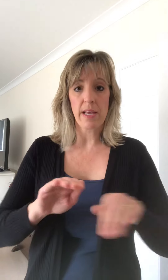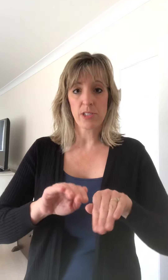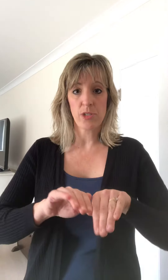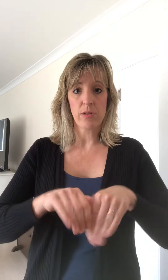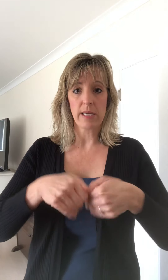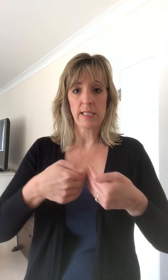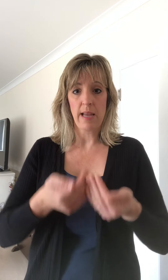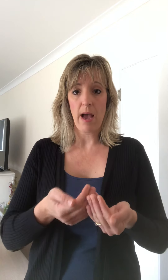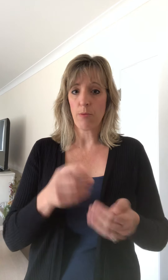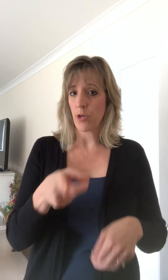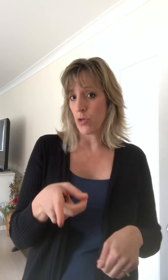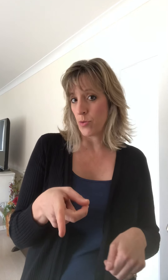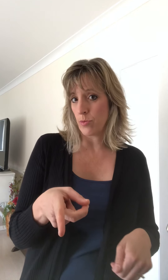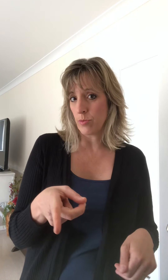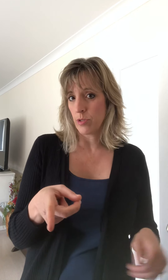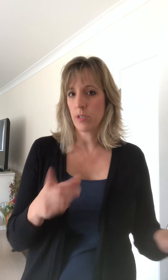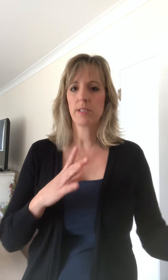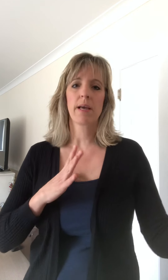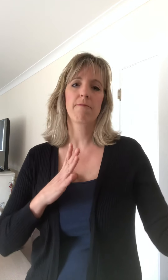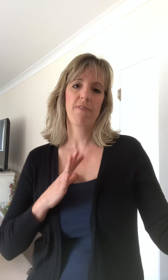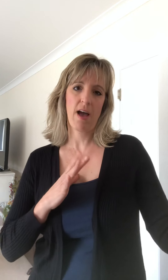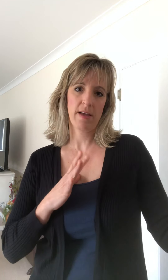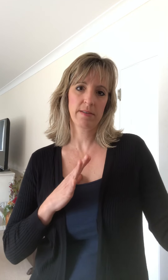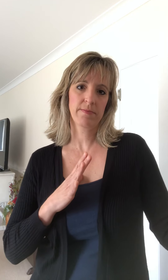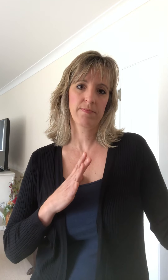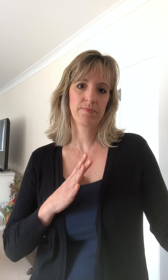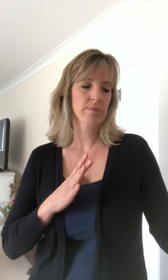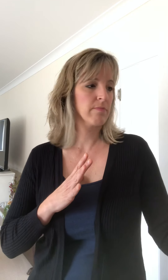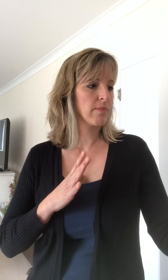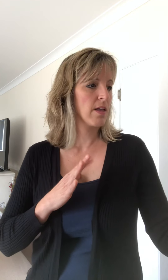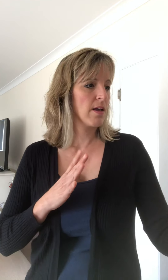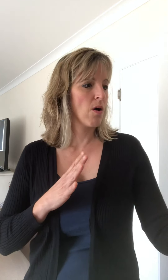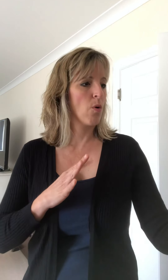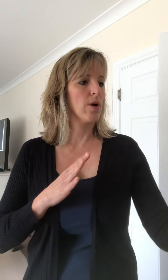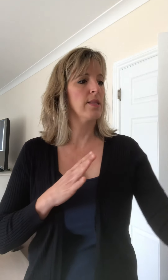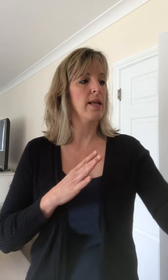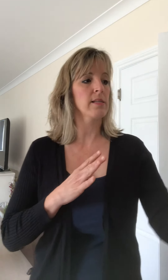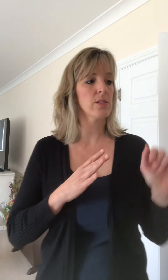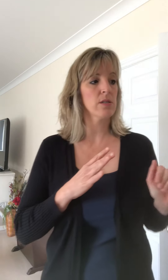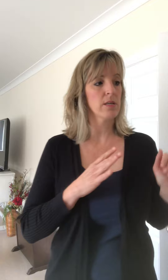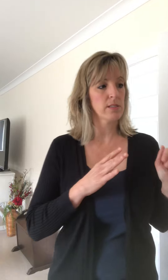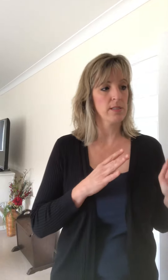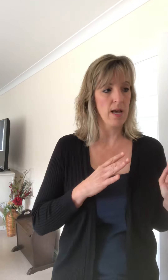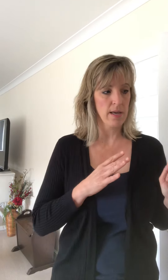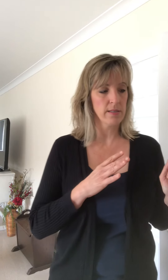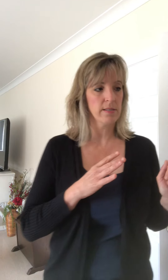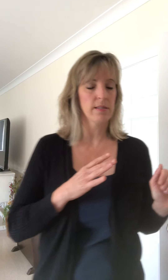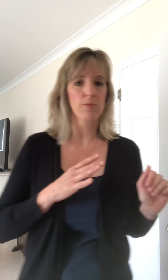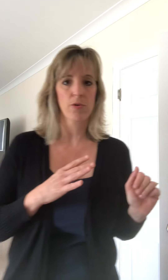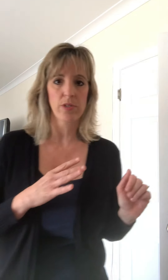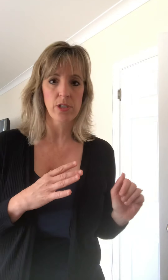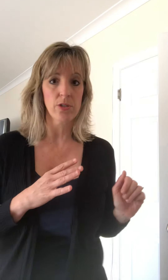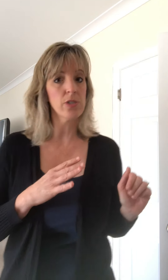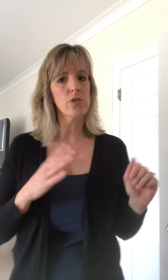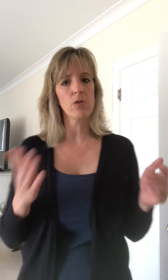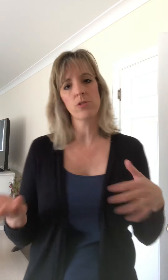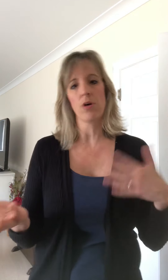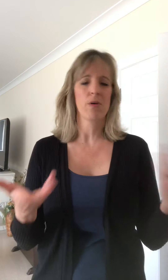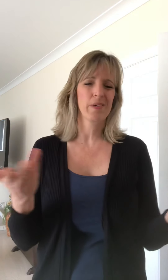asks you, like I said, how are you? You could say I'm fine. Or the next sign that we're going to learn is so-so. I mean,